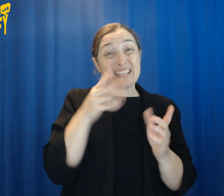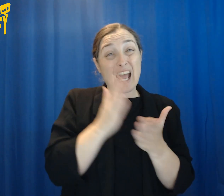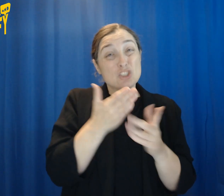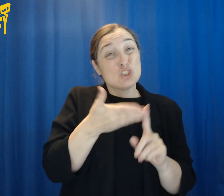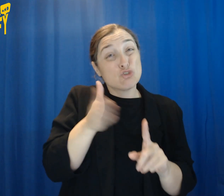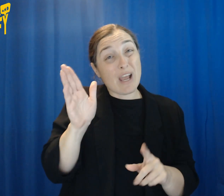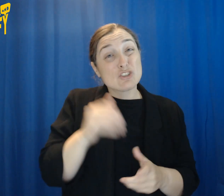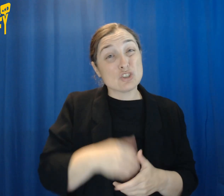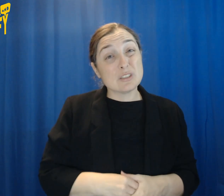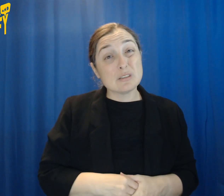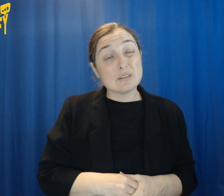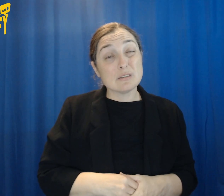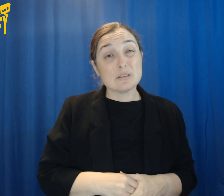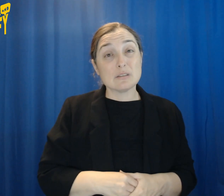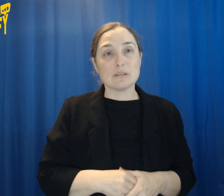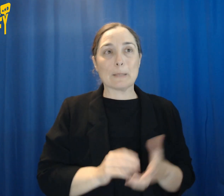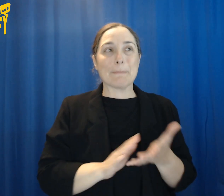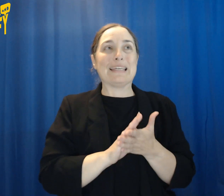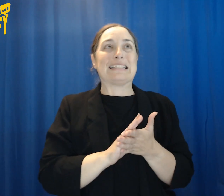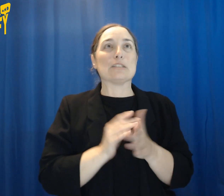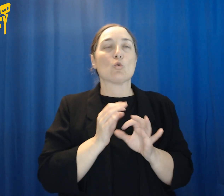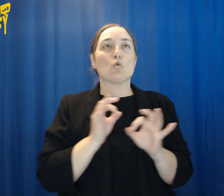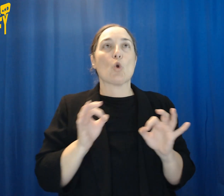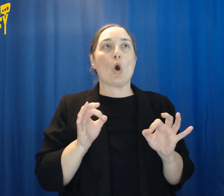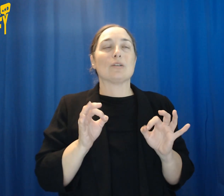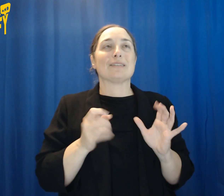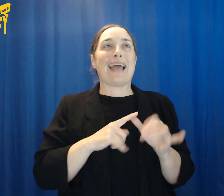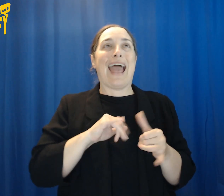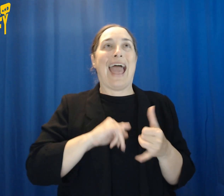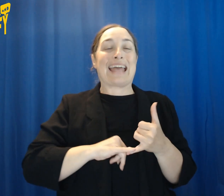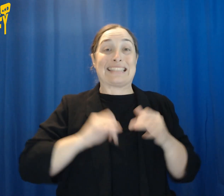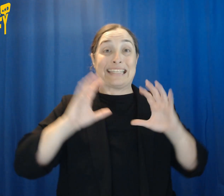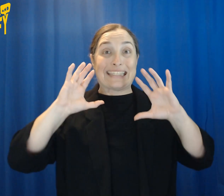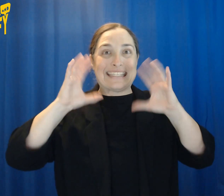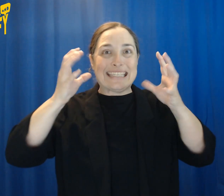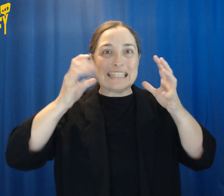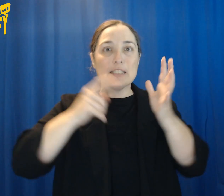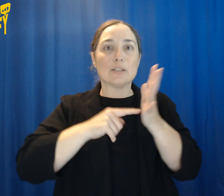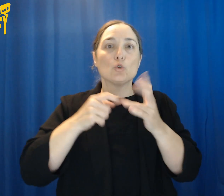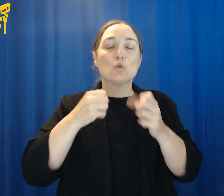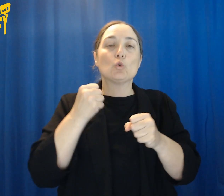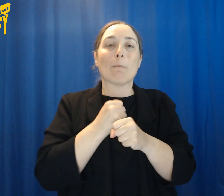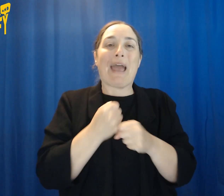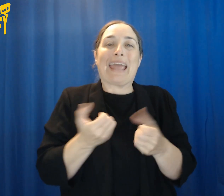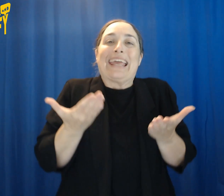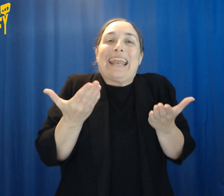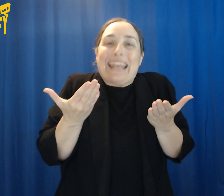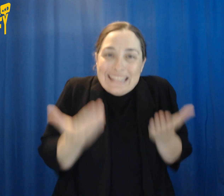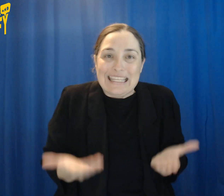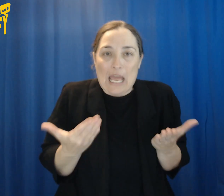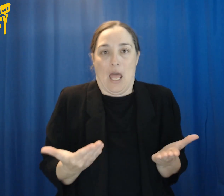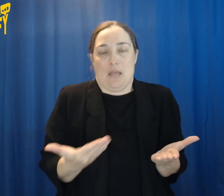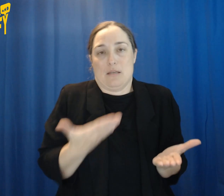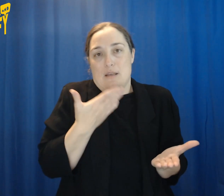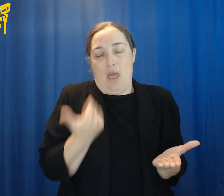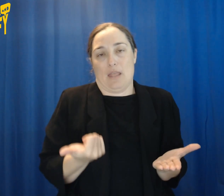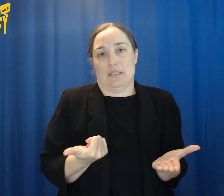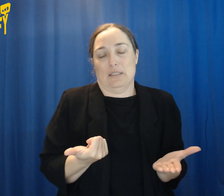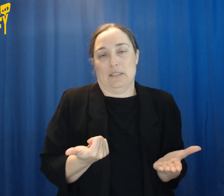makes you less keen to create a nice existence in the here and now. It's like people who are obsessed with